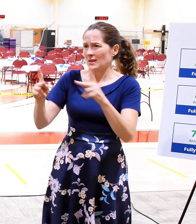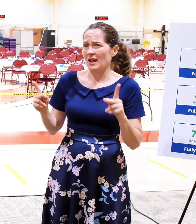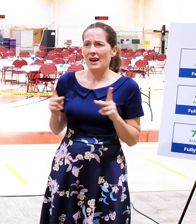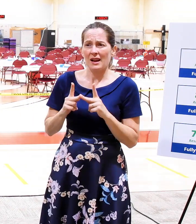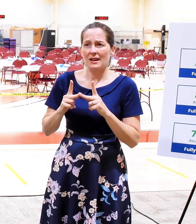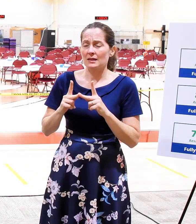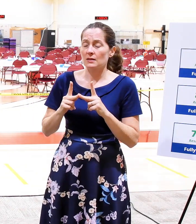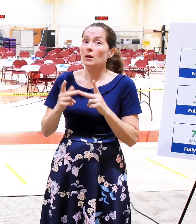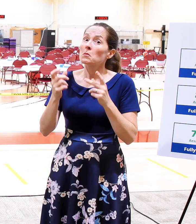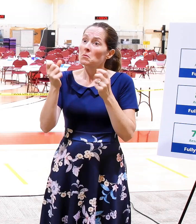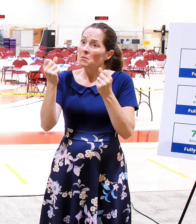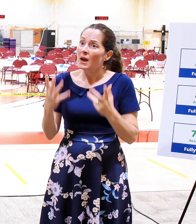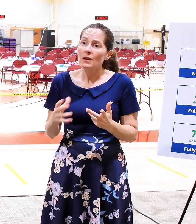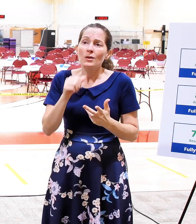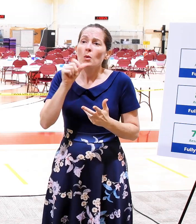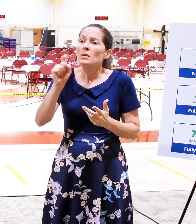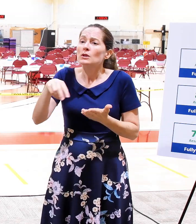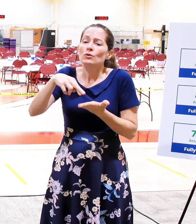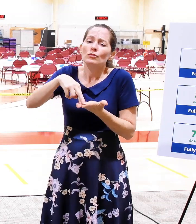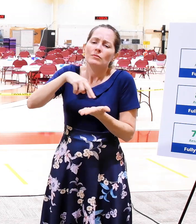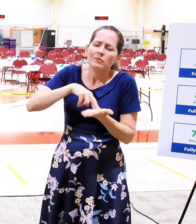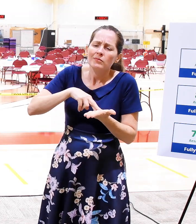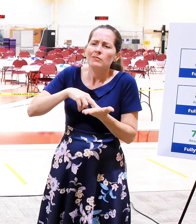to walk-ups.